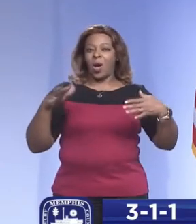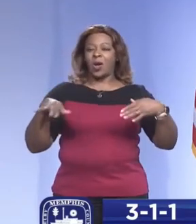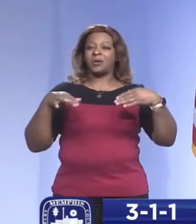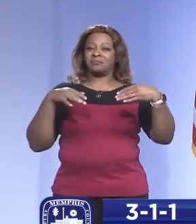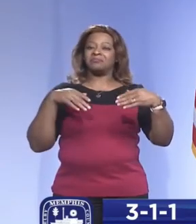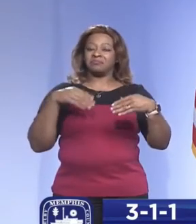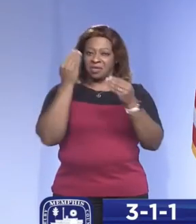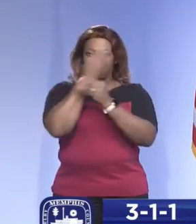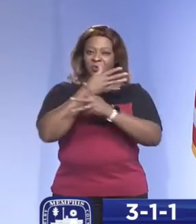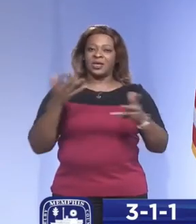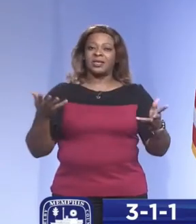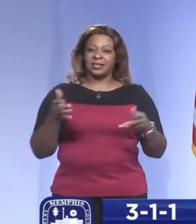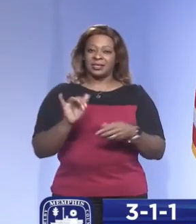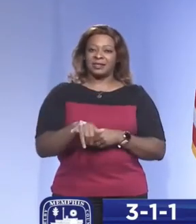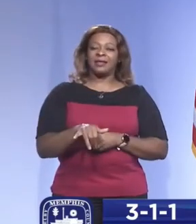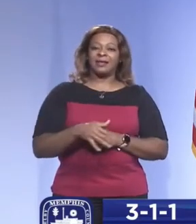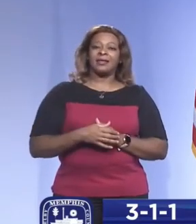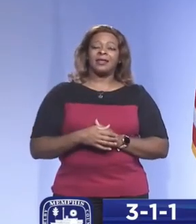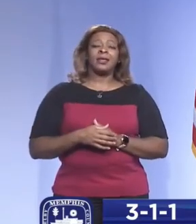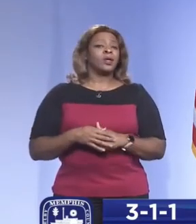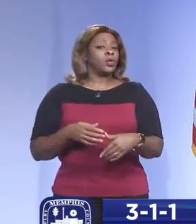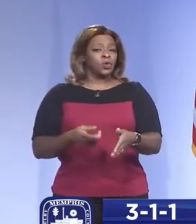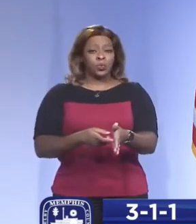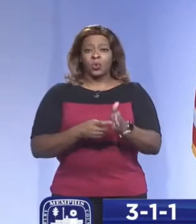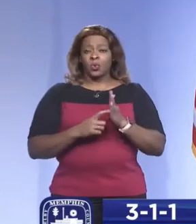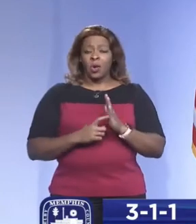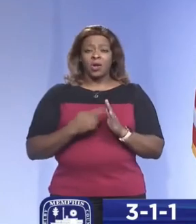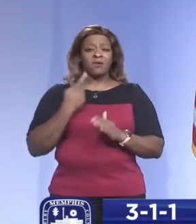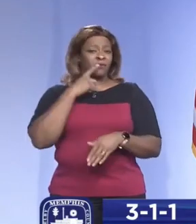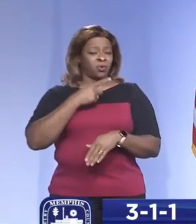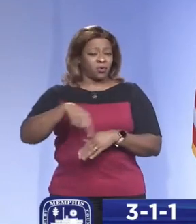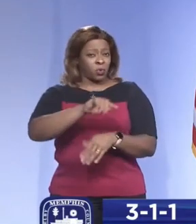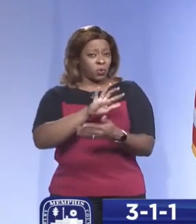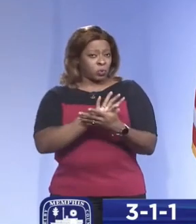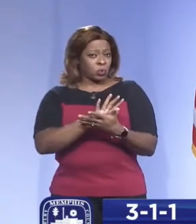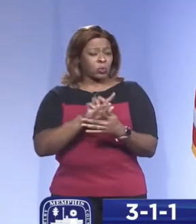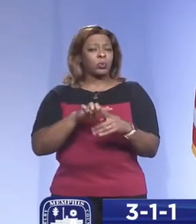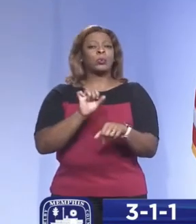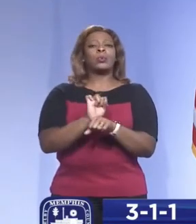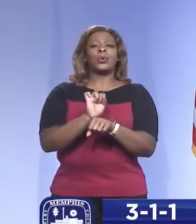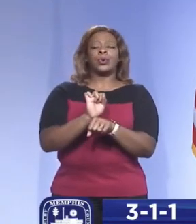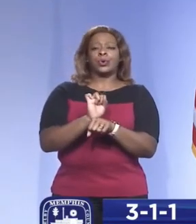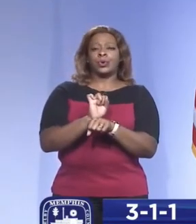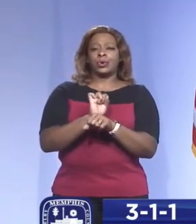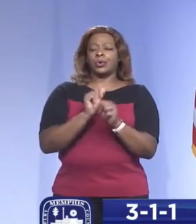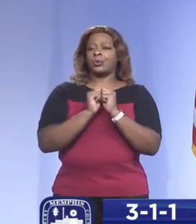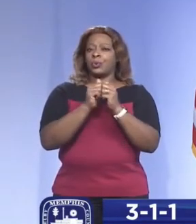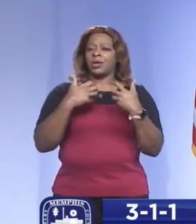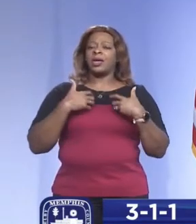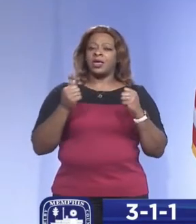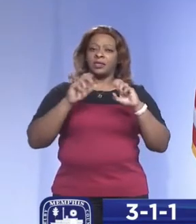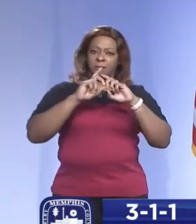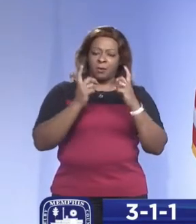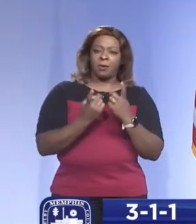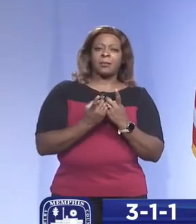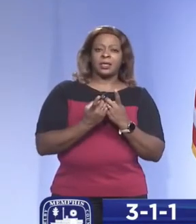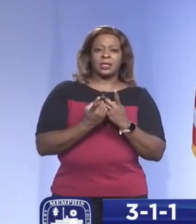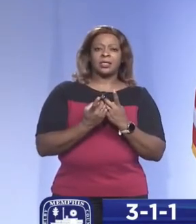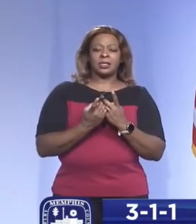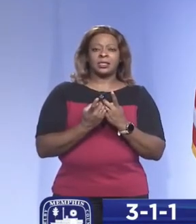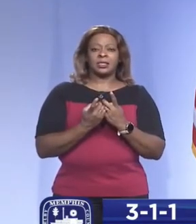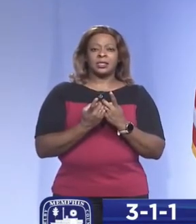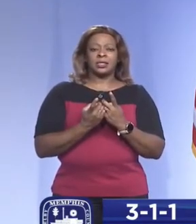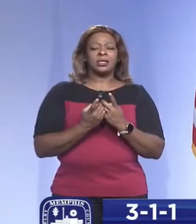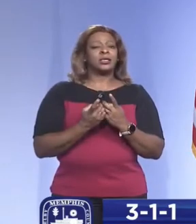addressed this, the requirement for schools to work with the health department